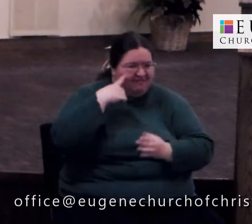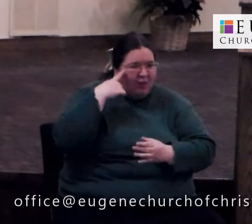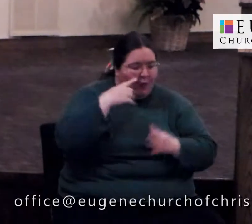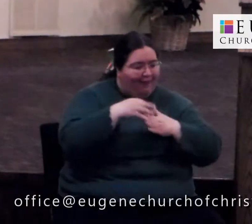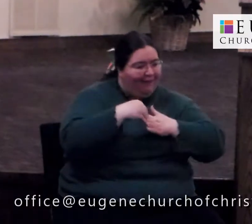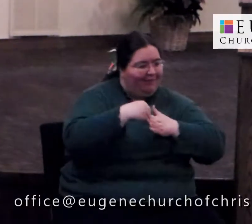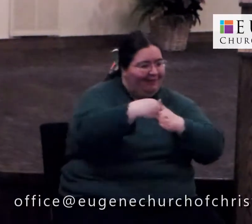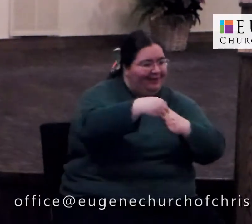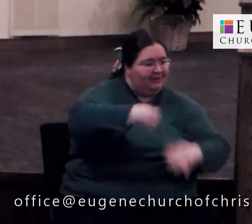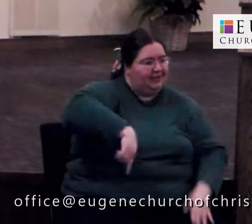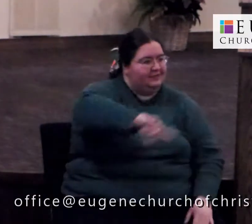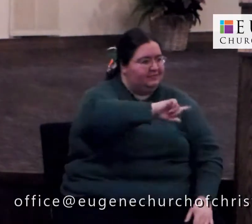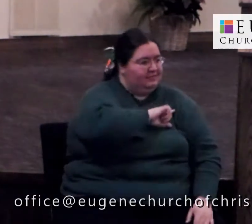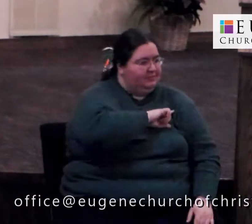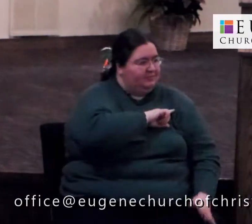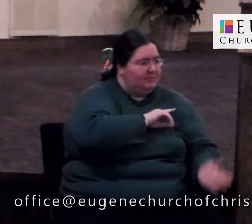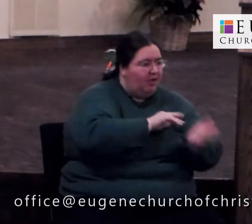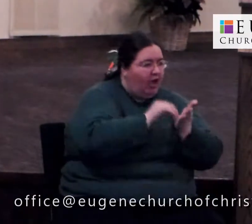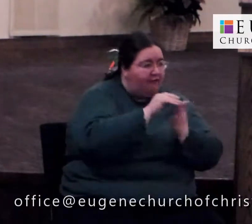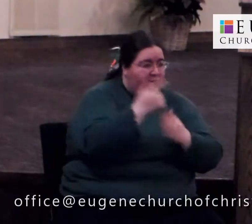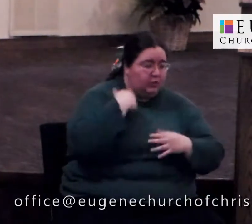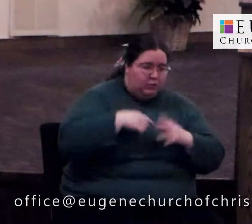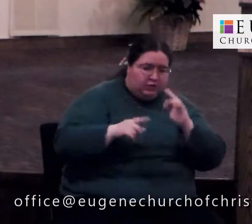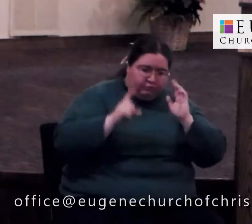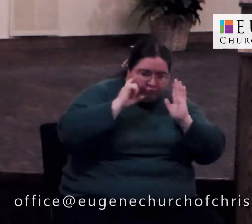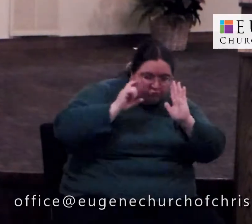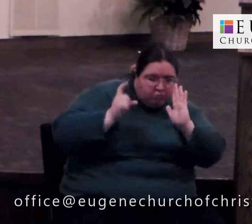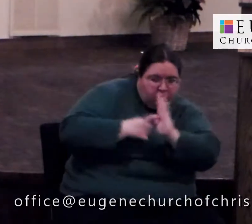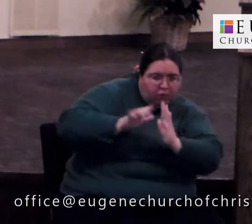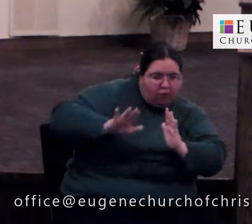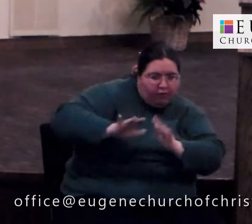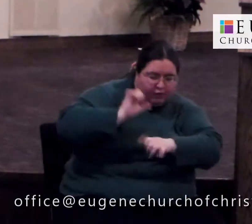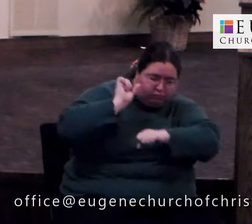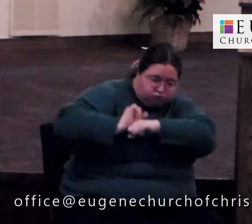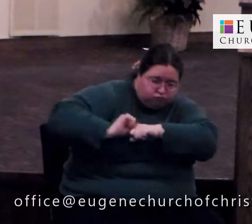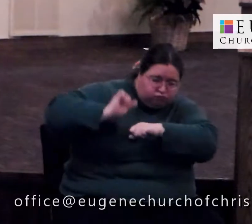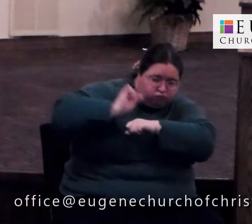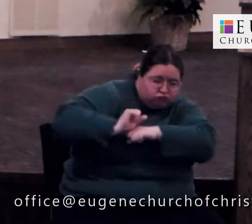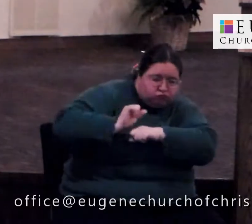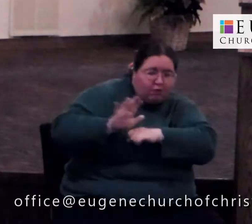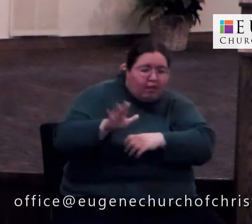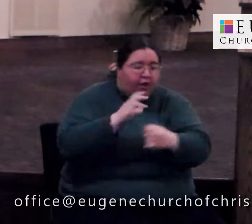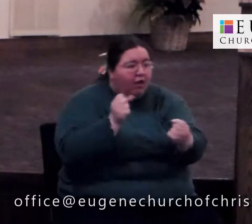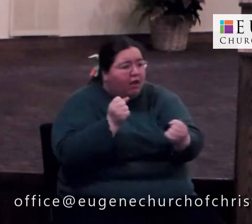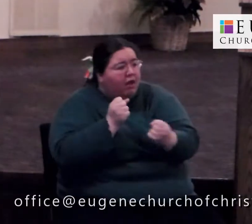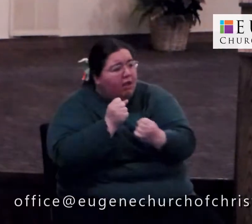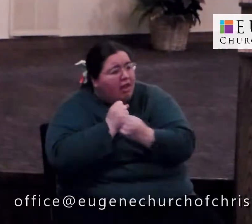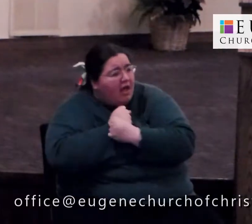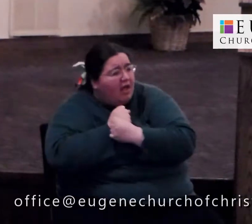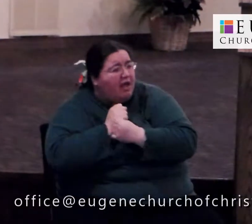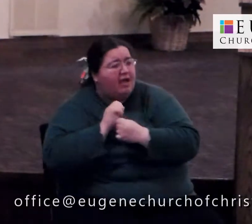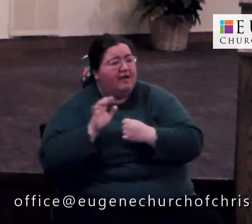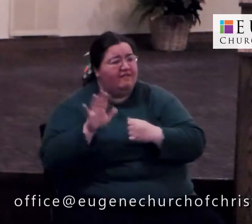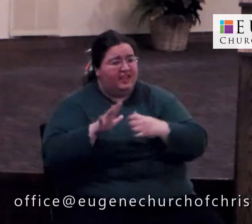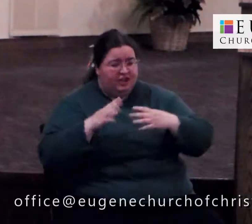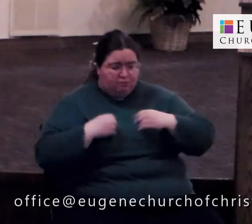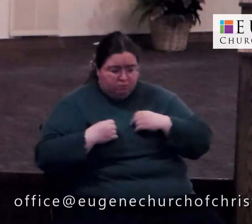work that is being done. We don't recognize the love that is being done with and the spirit in which it is being done. We don't